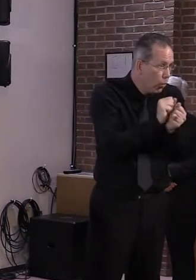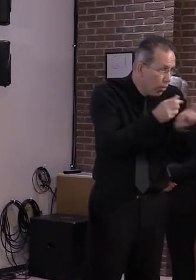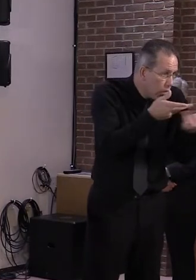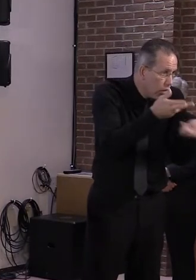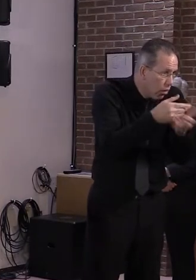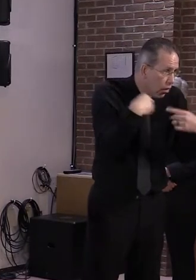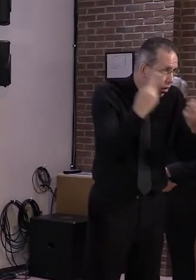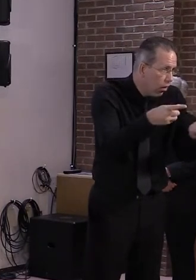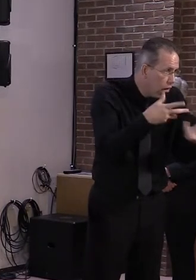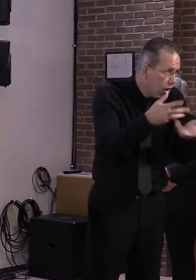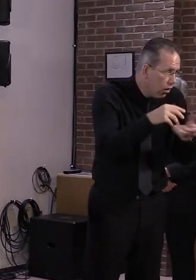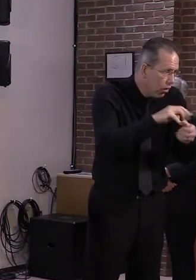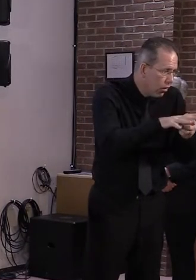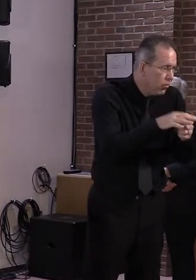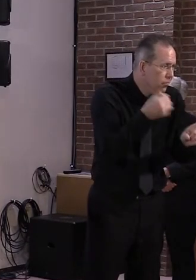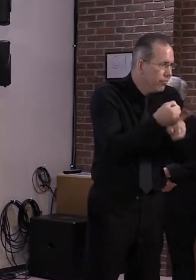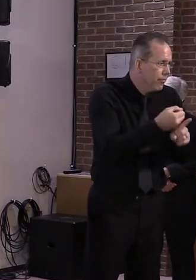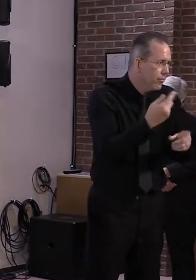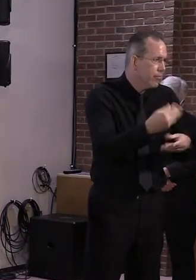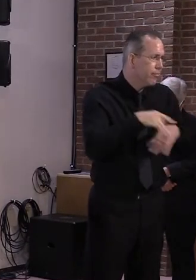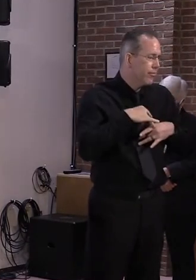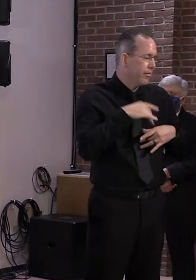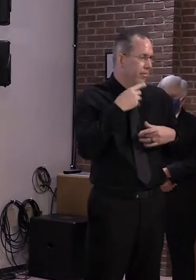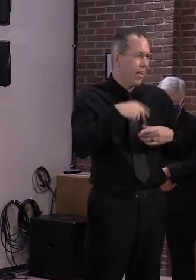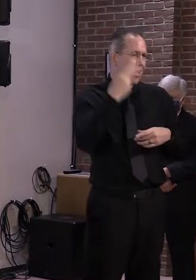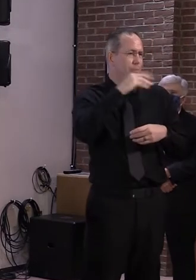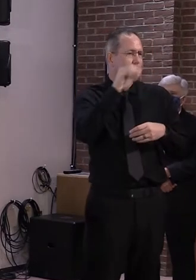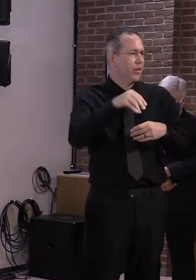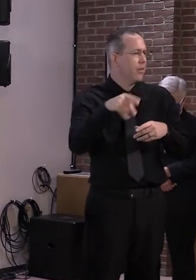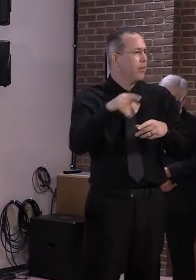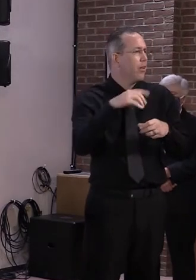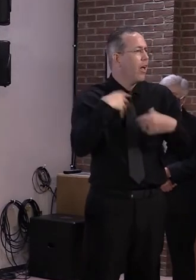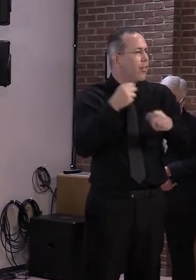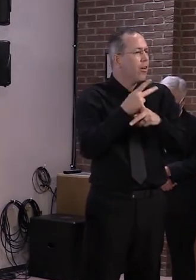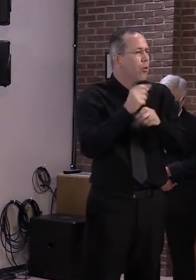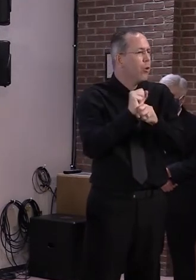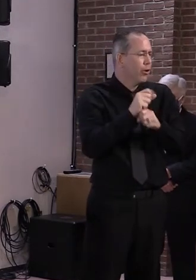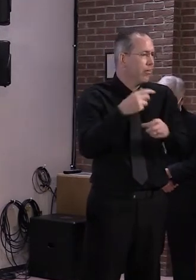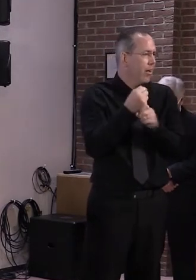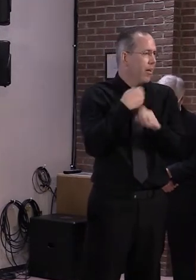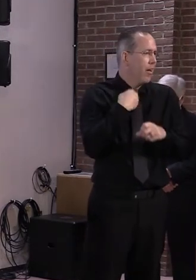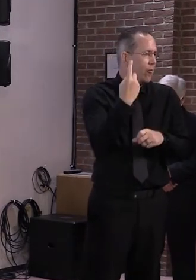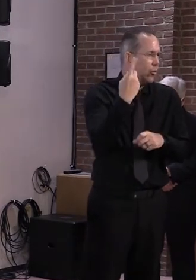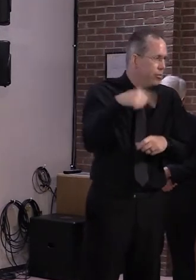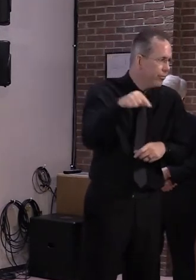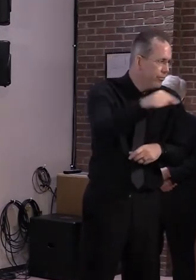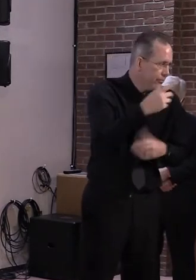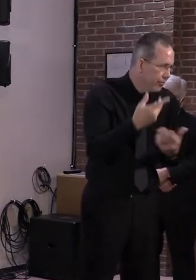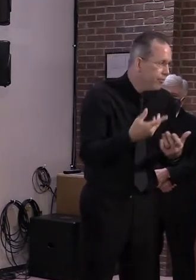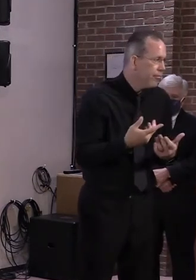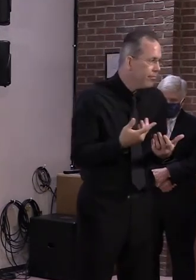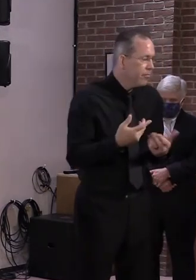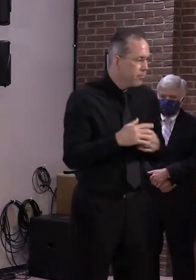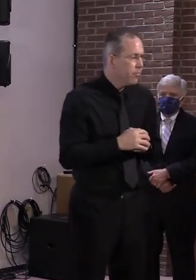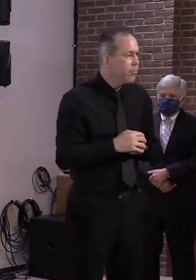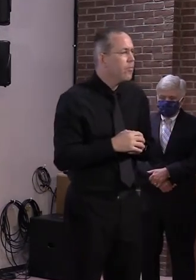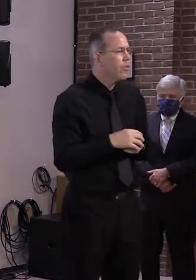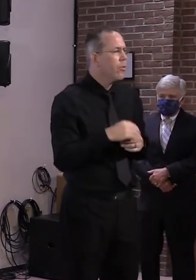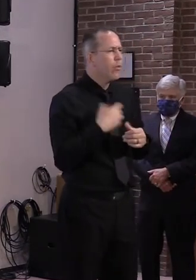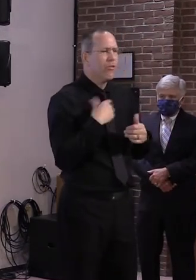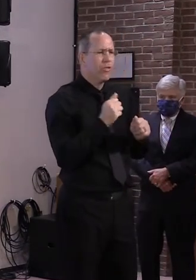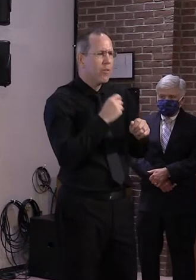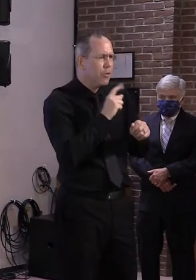that. I believe we've done a lot in terms of making sure that they're protected with PPEs. We've